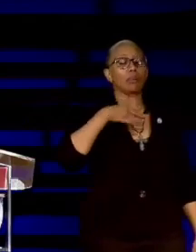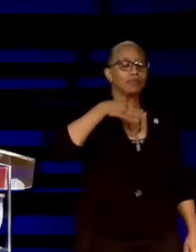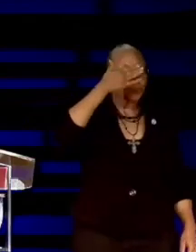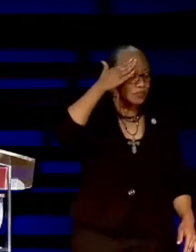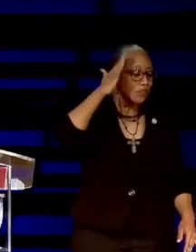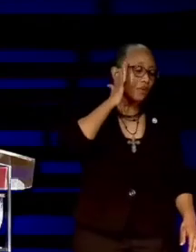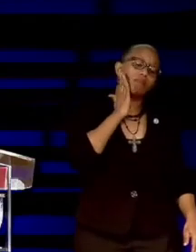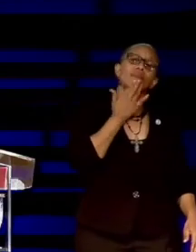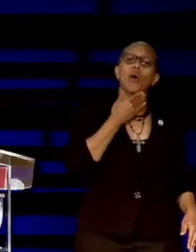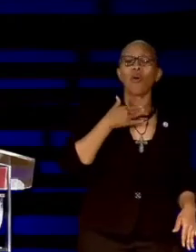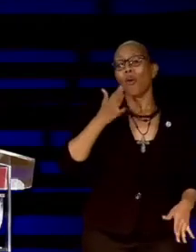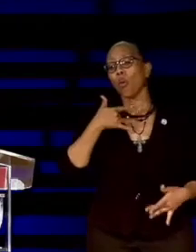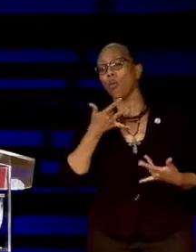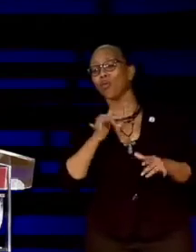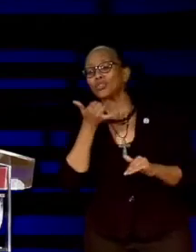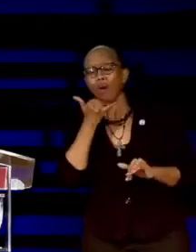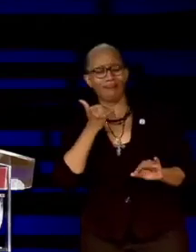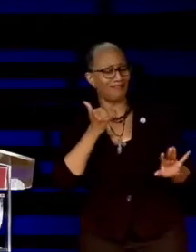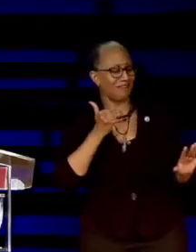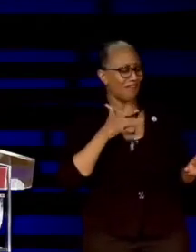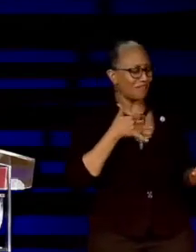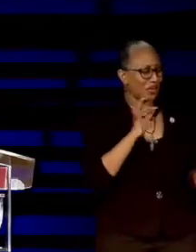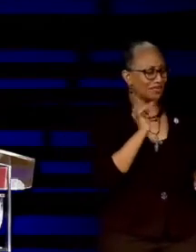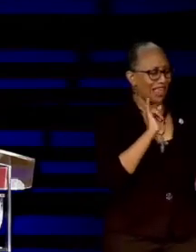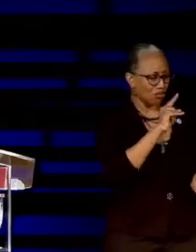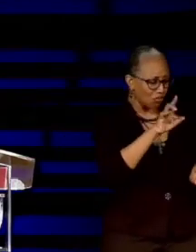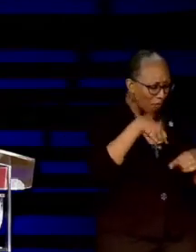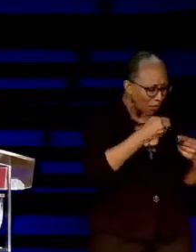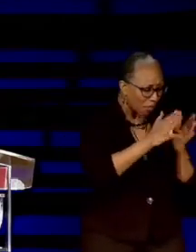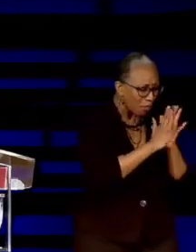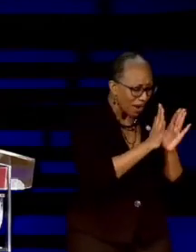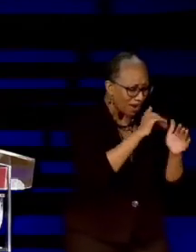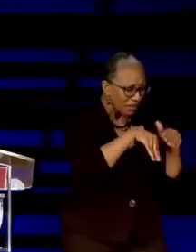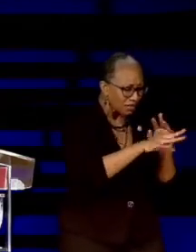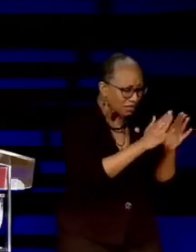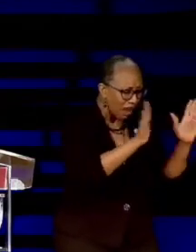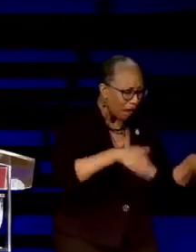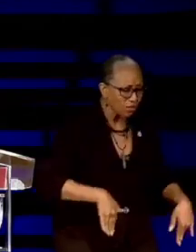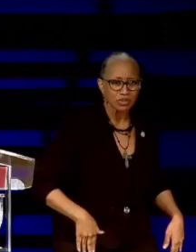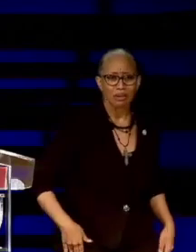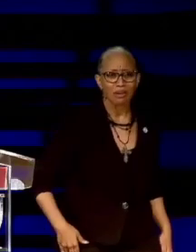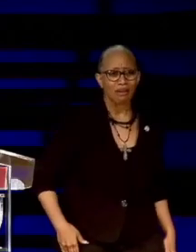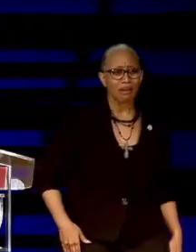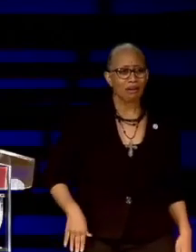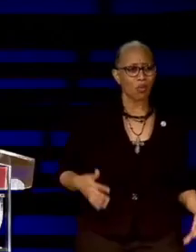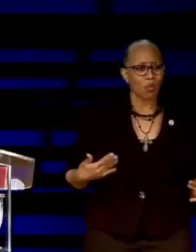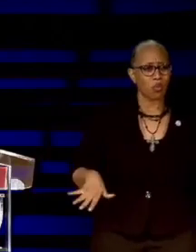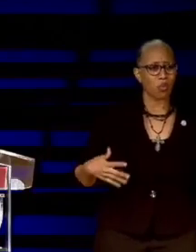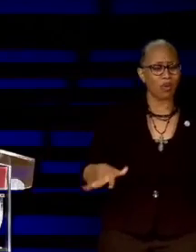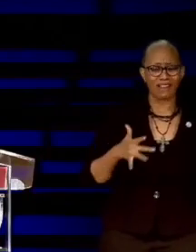wiping my, what you mean, honey? She said, it feels like you've been praying in here.